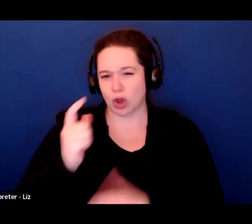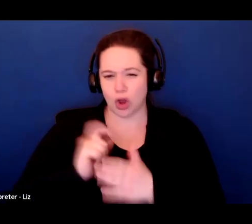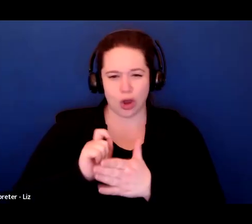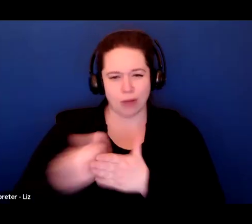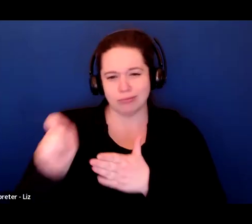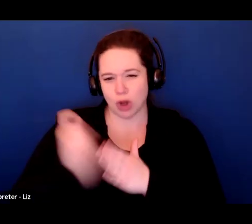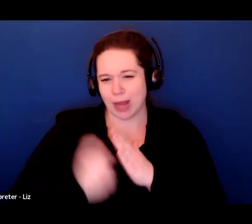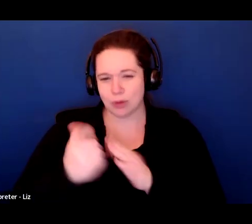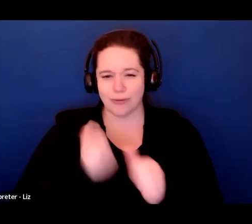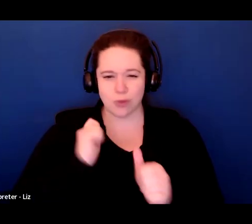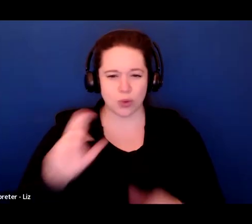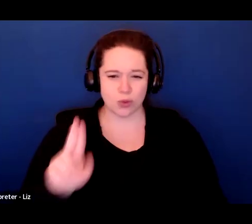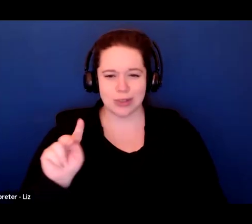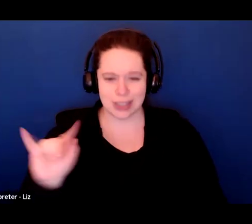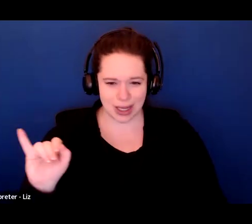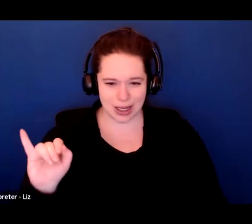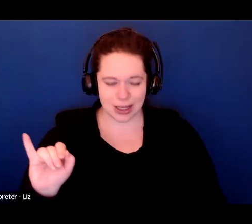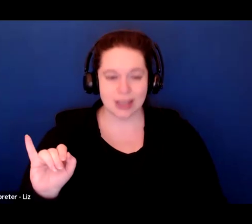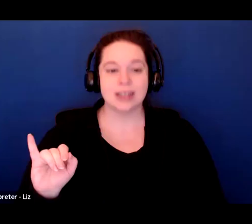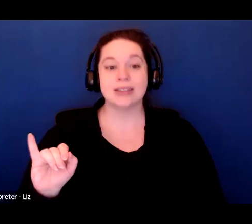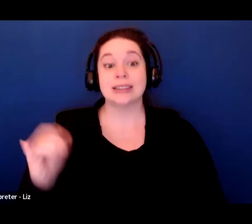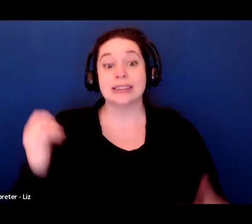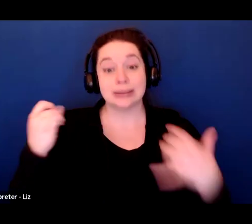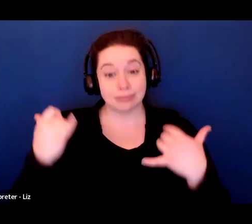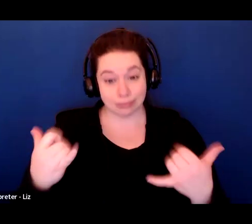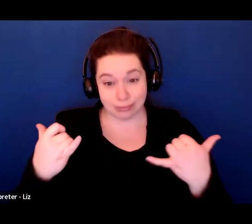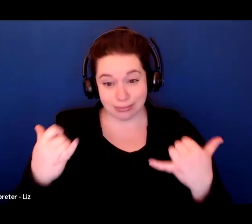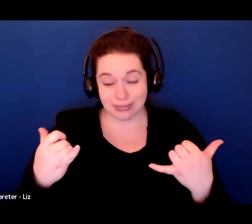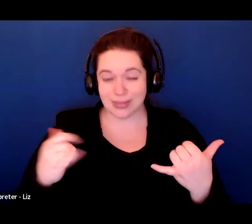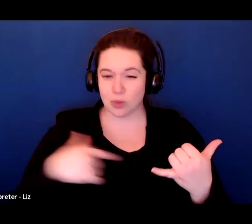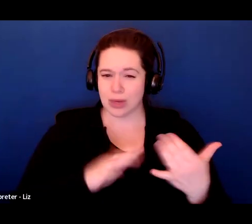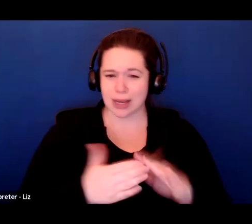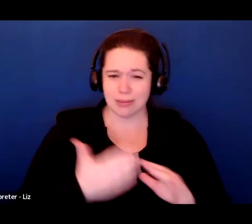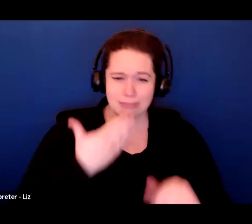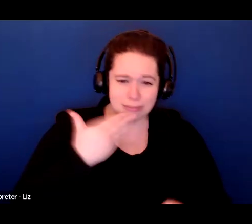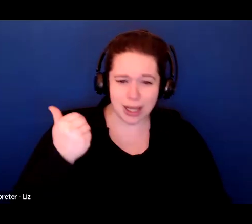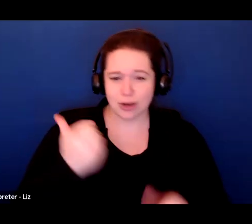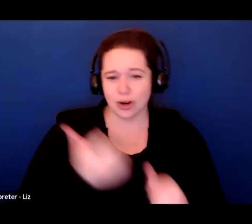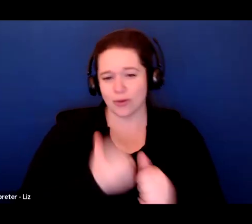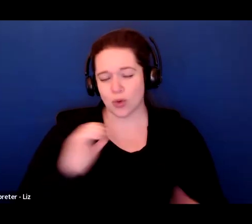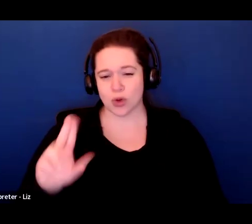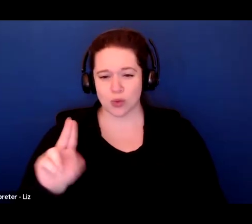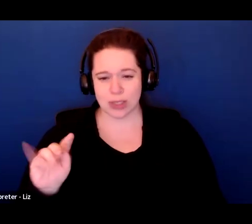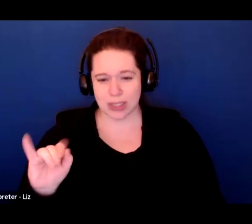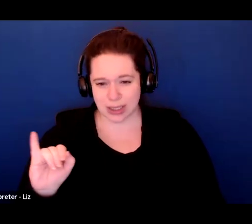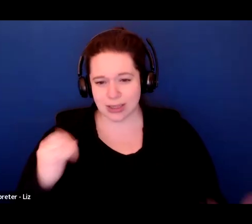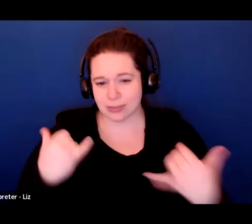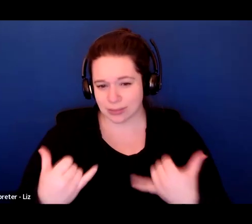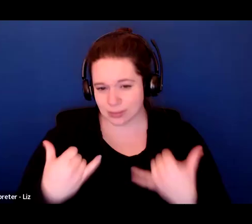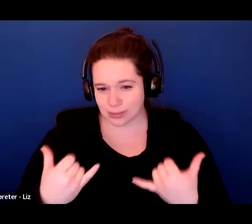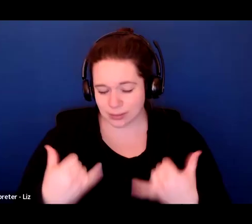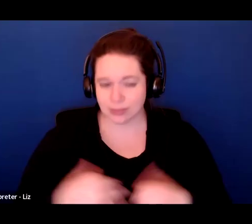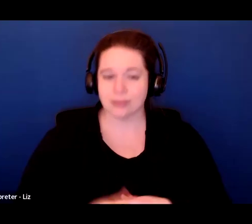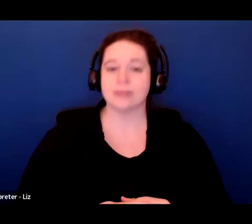to help avoid urinary tract infections. But we're so much better at avoiding urinary tract infections with the